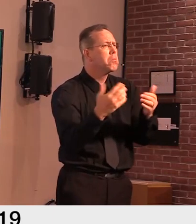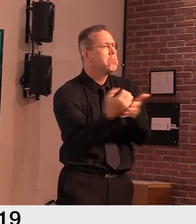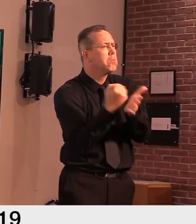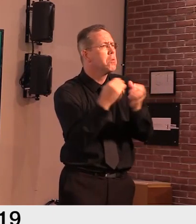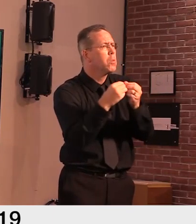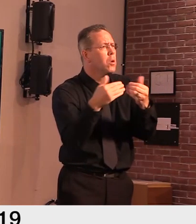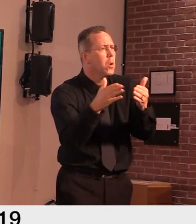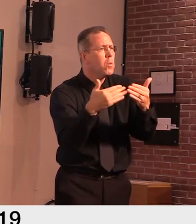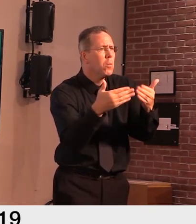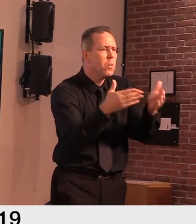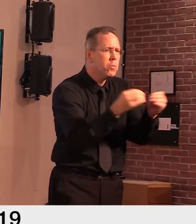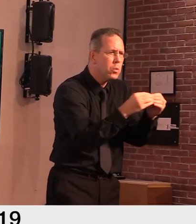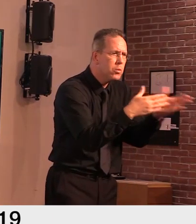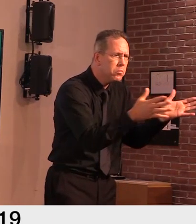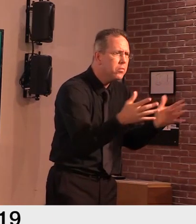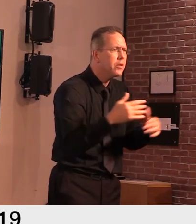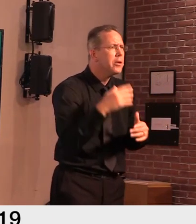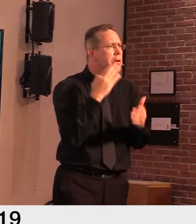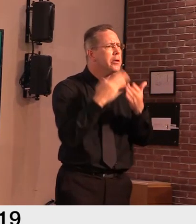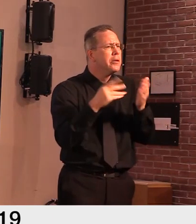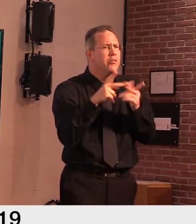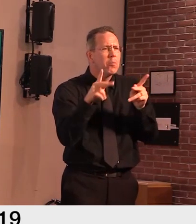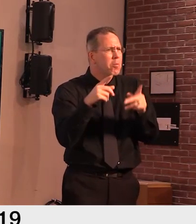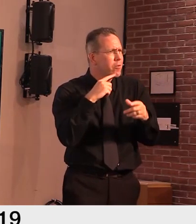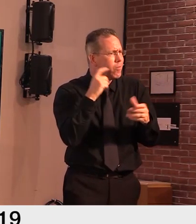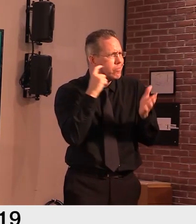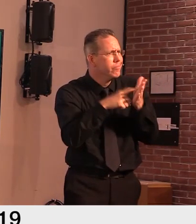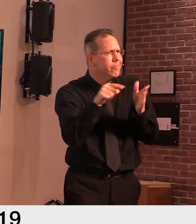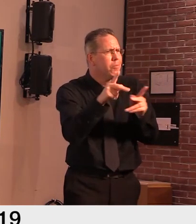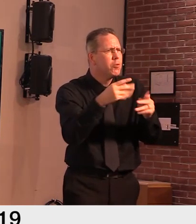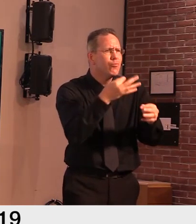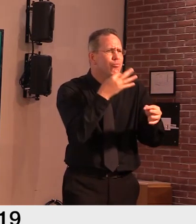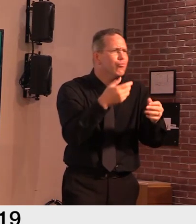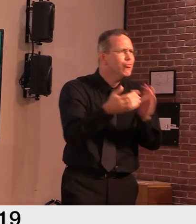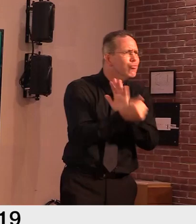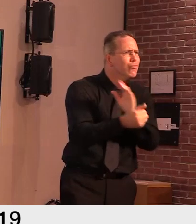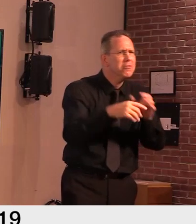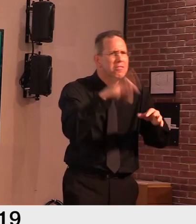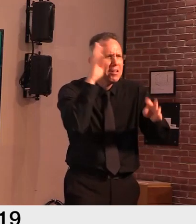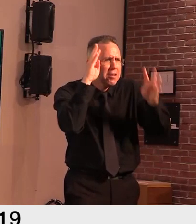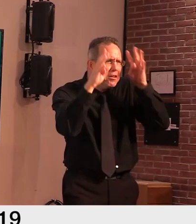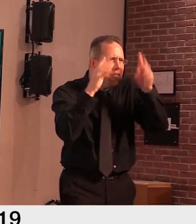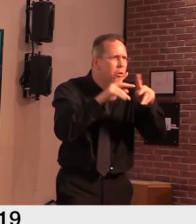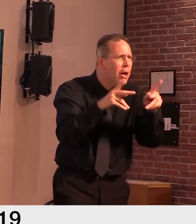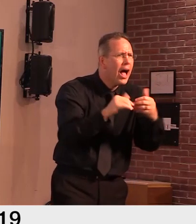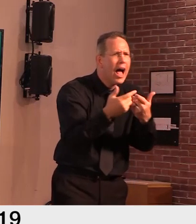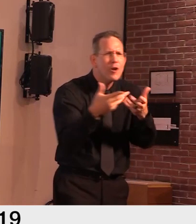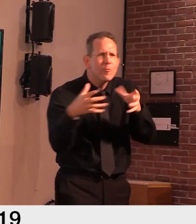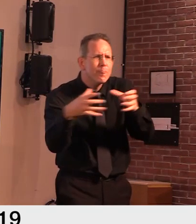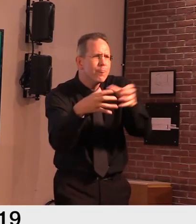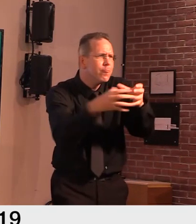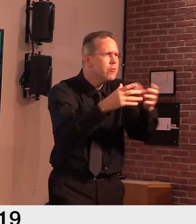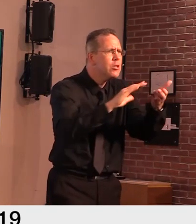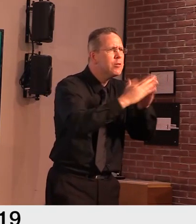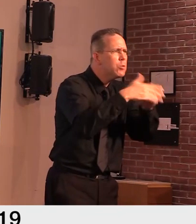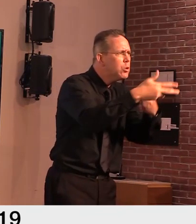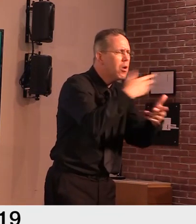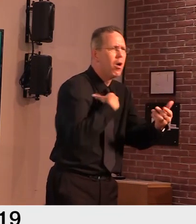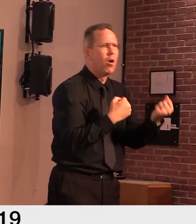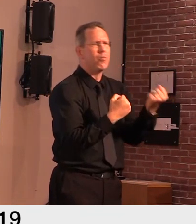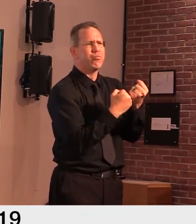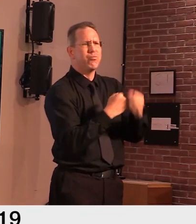data trends favorable, it is encouraging that we can continue to open our state back up. It's also inspiring to